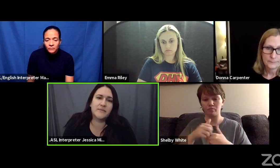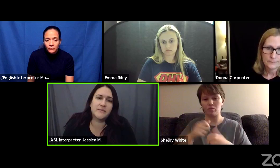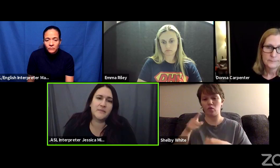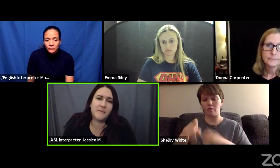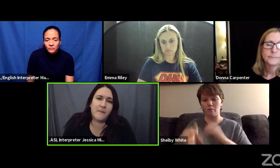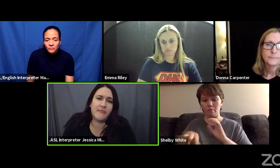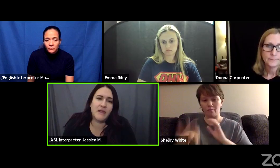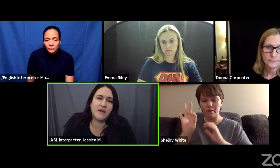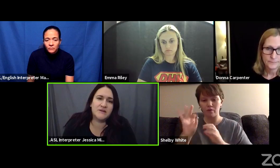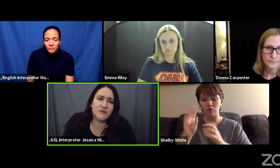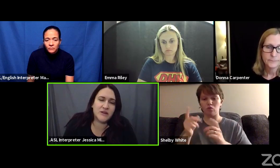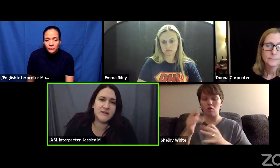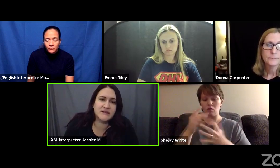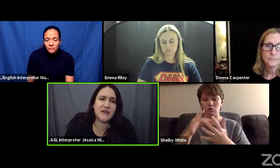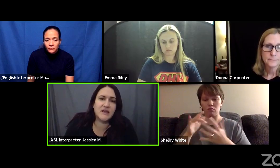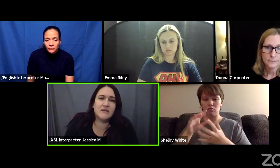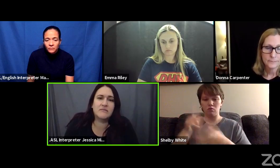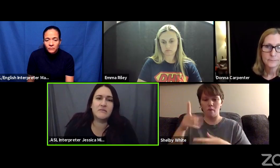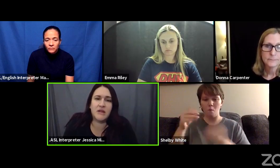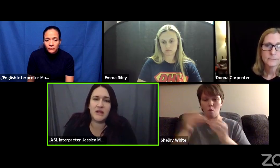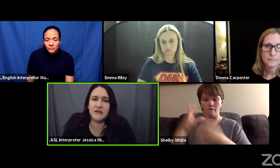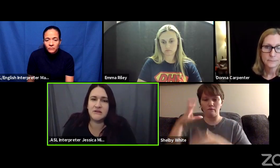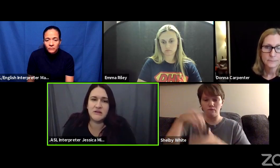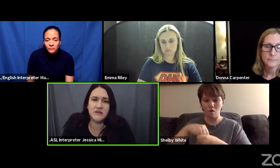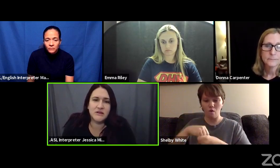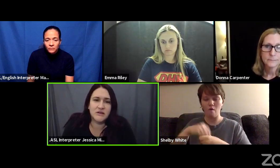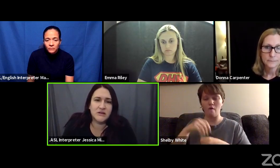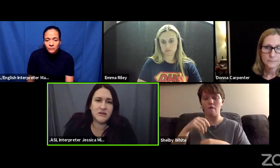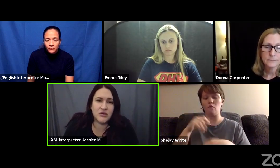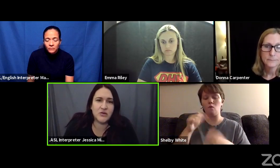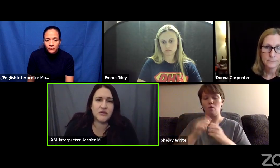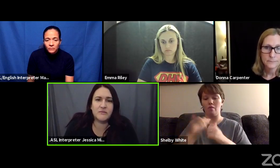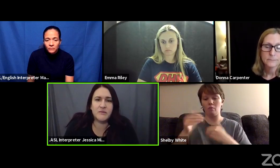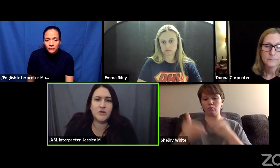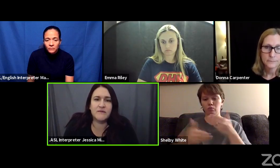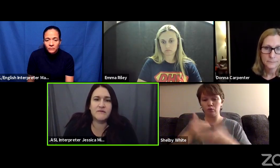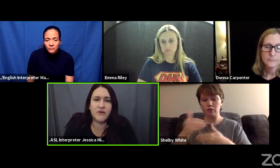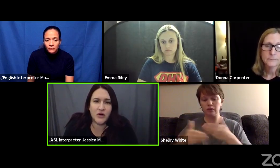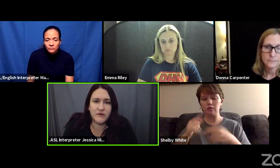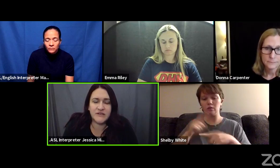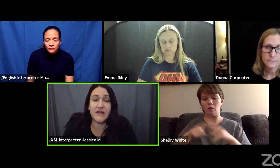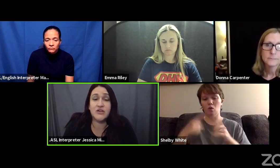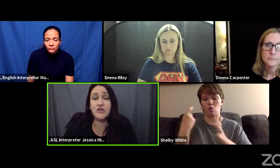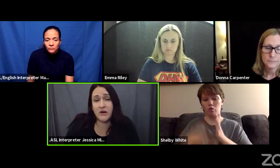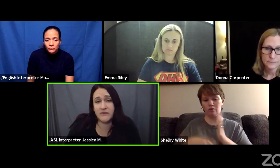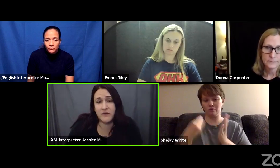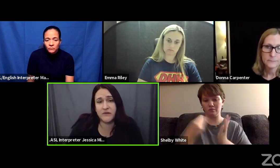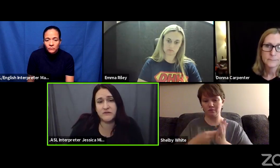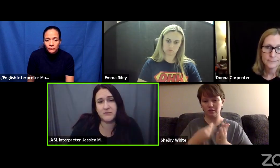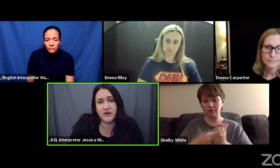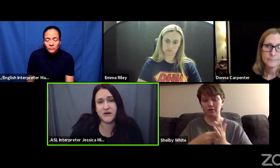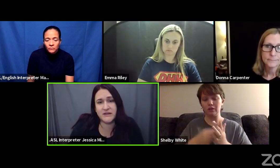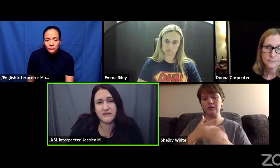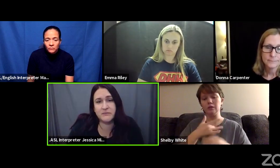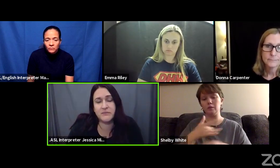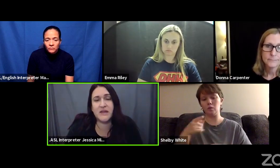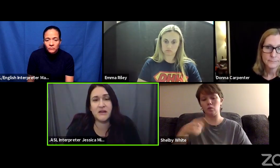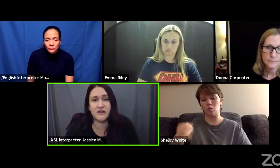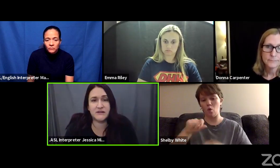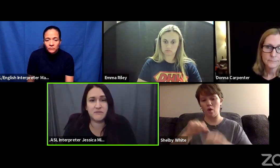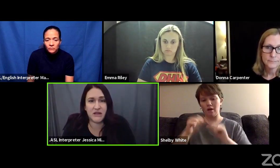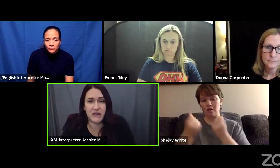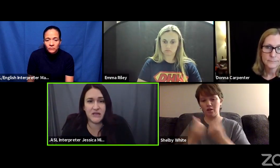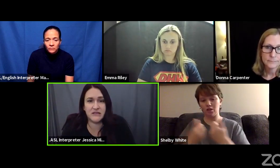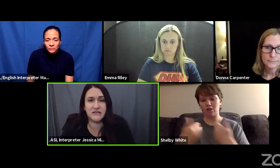earlier and you socialize them, and they're a bit more involved, and you are involved with the process, but